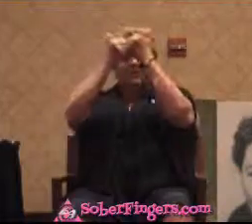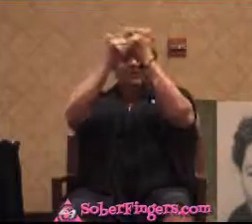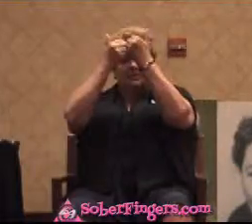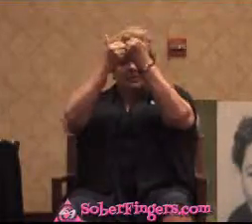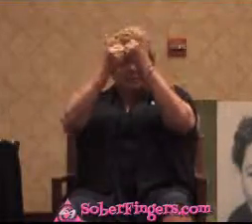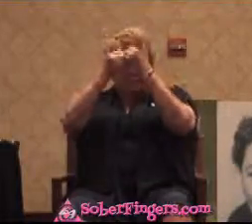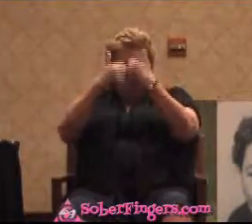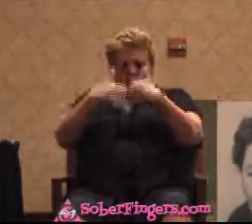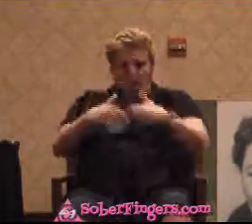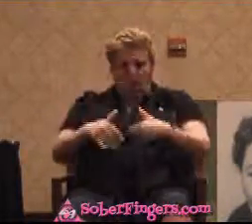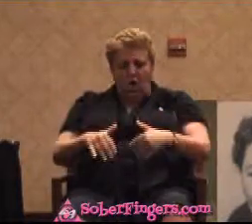was